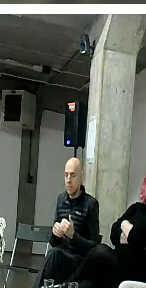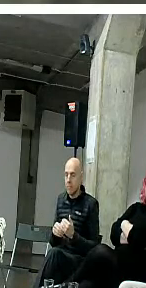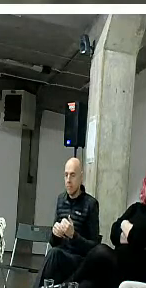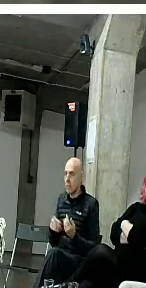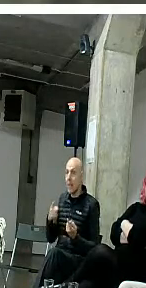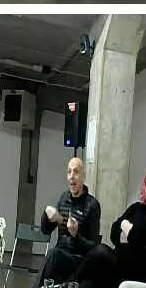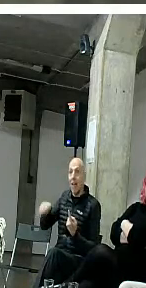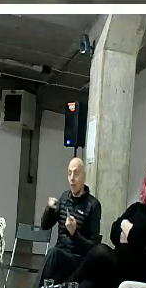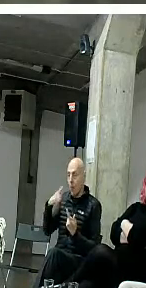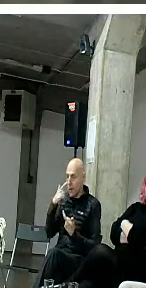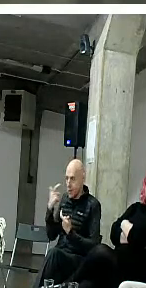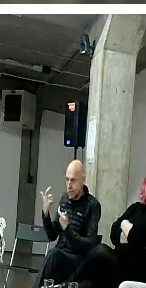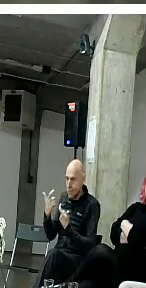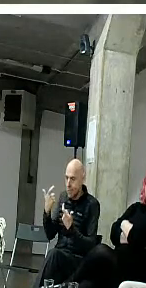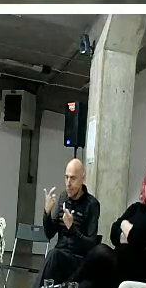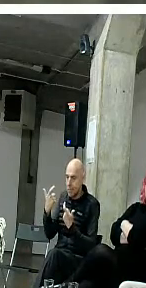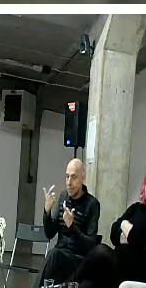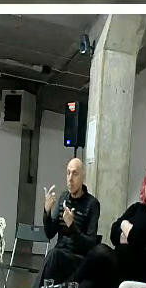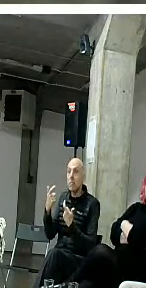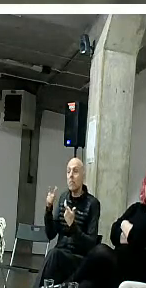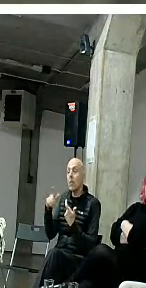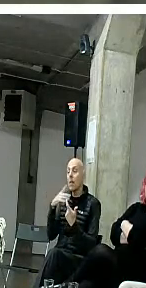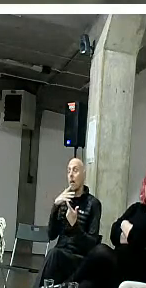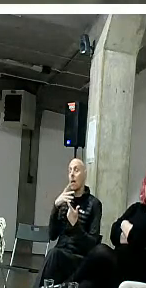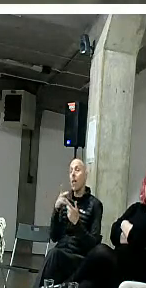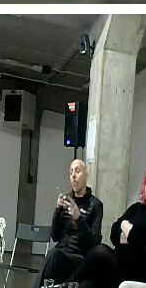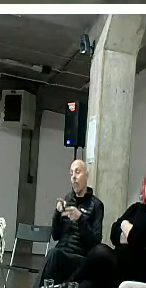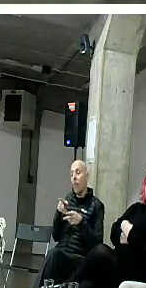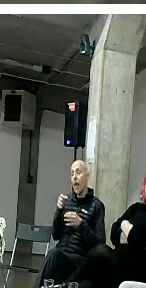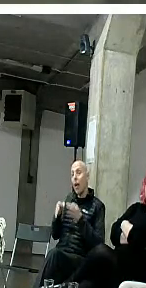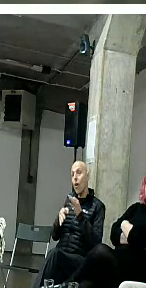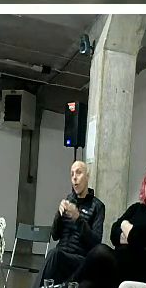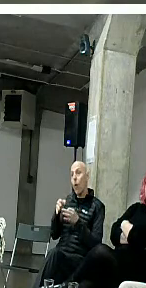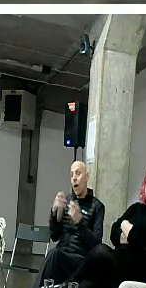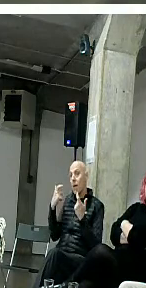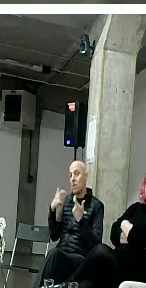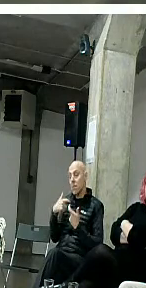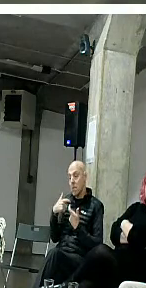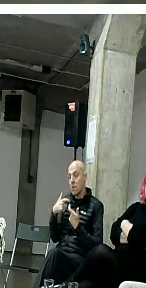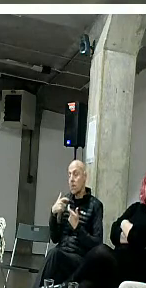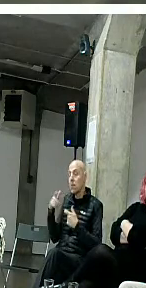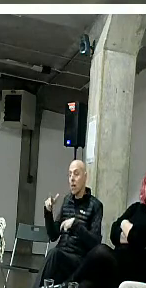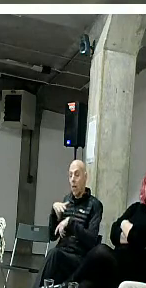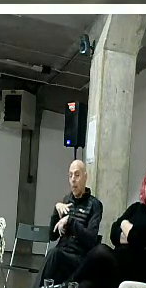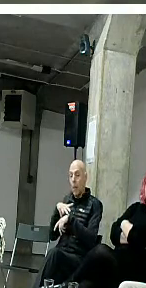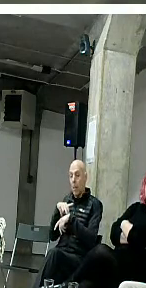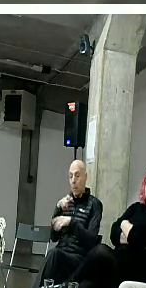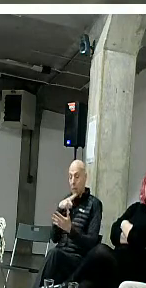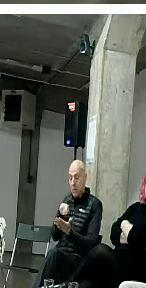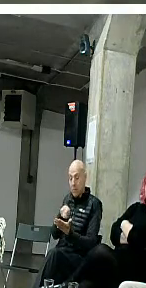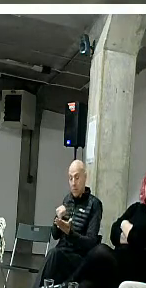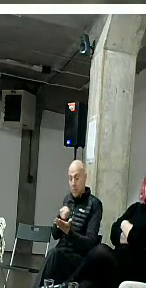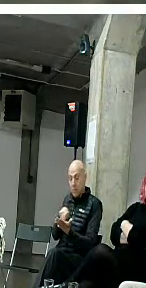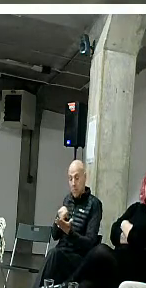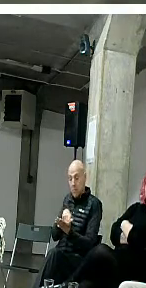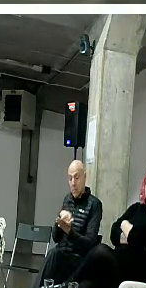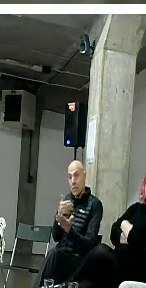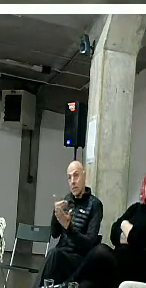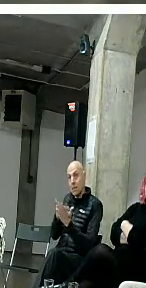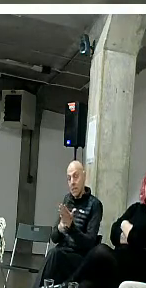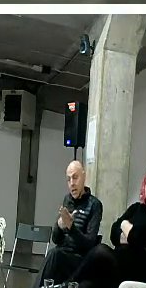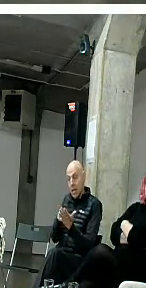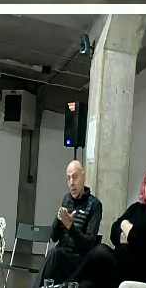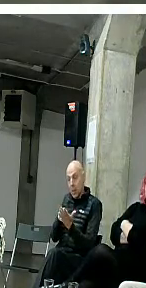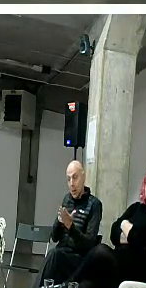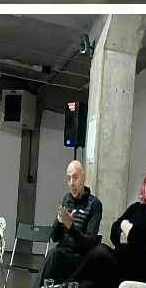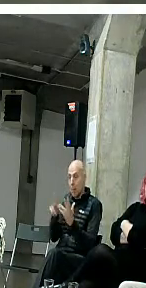everyone was looking for him. And in the inquest, the police wrote in their statement,